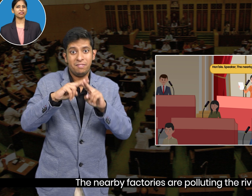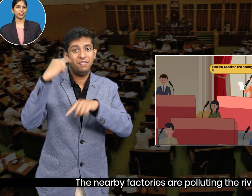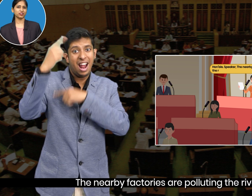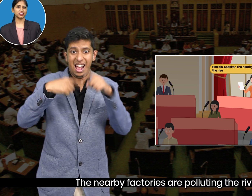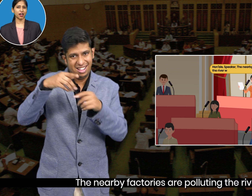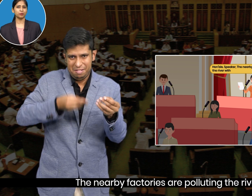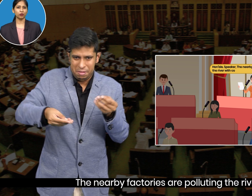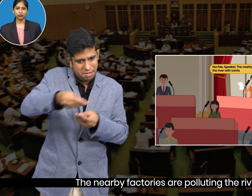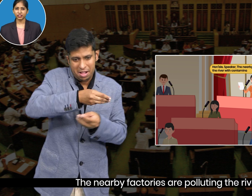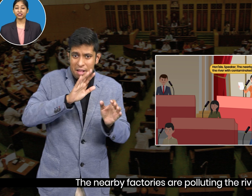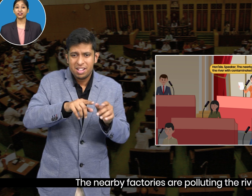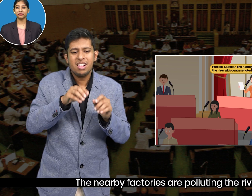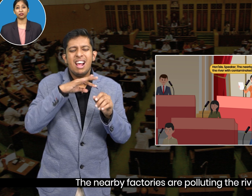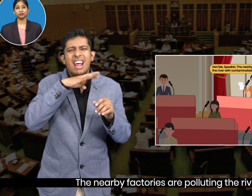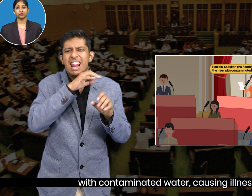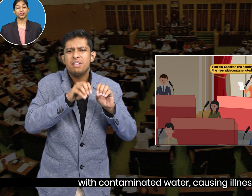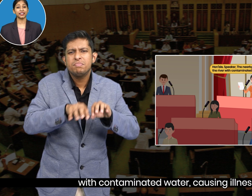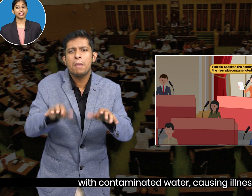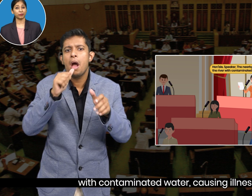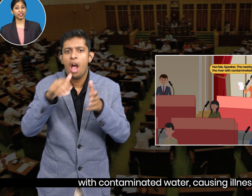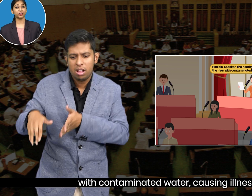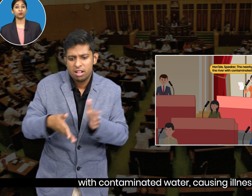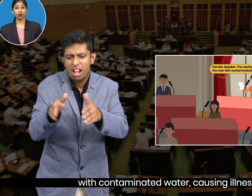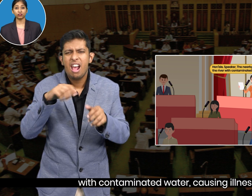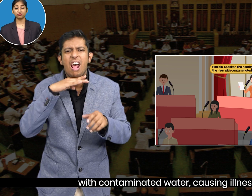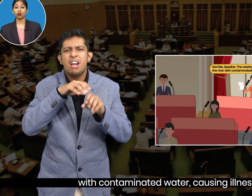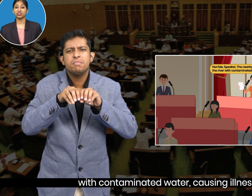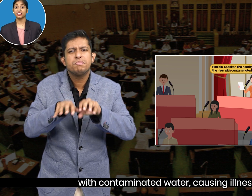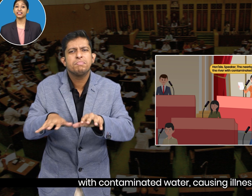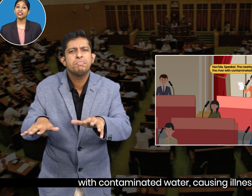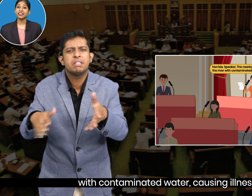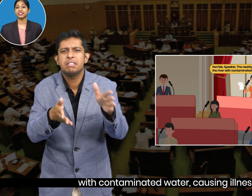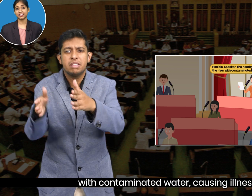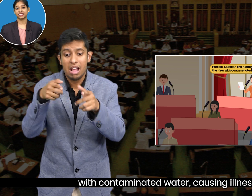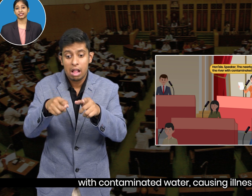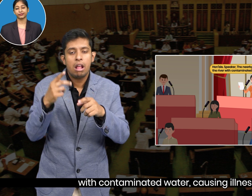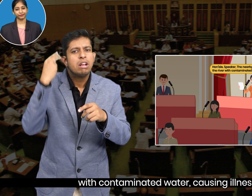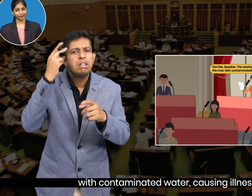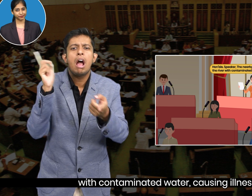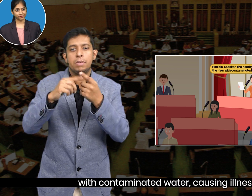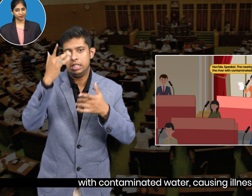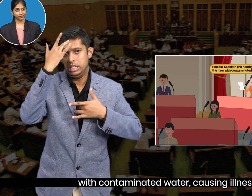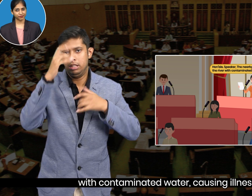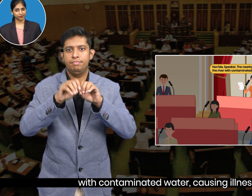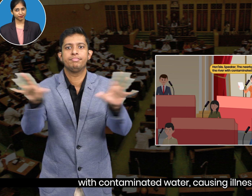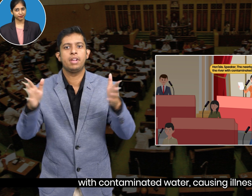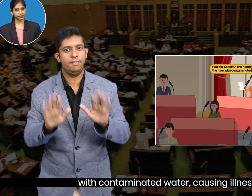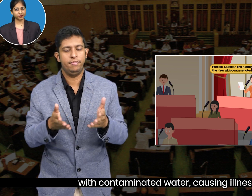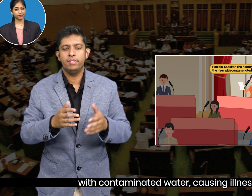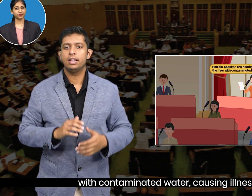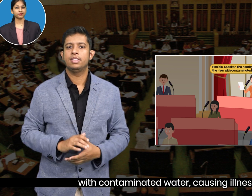nearby factories are polluting the river with contaminated water, causing illness.